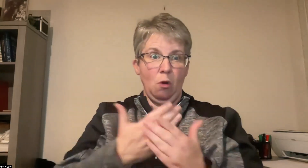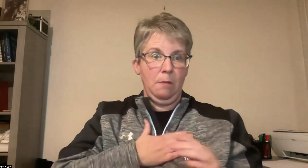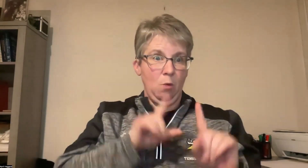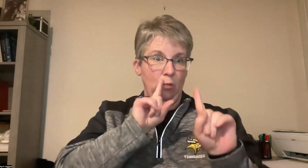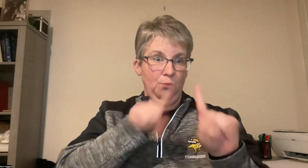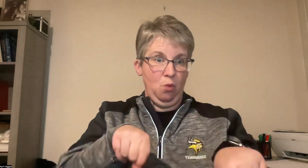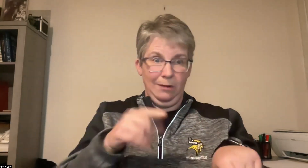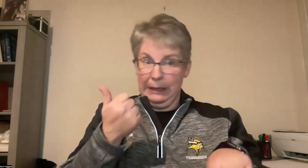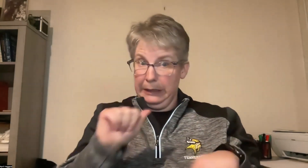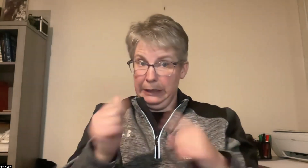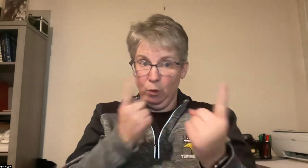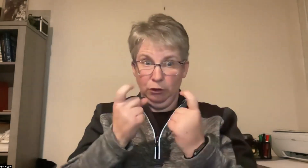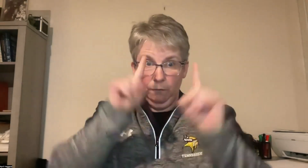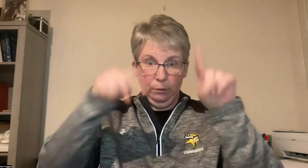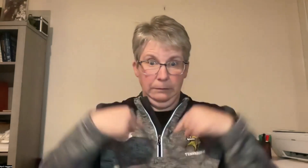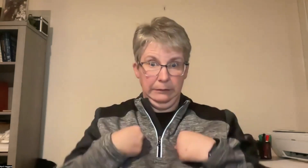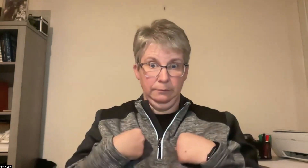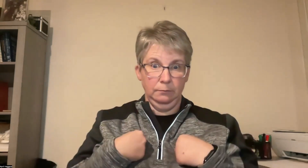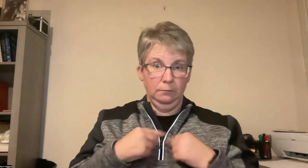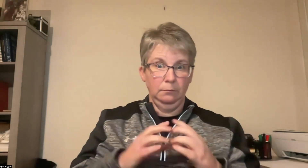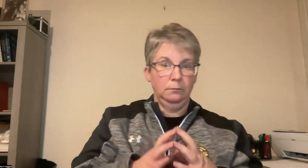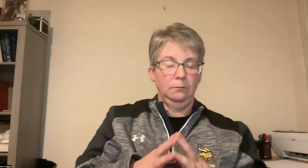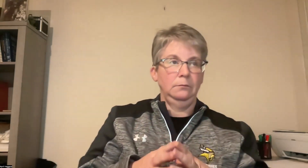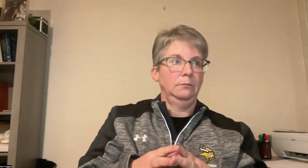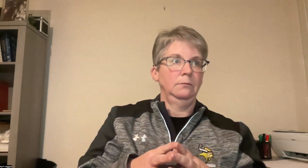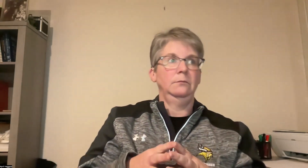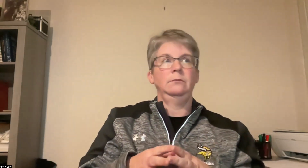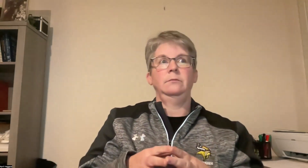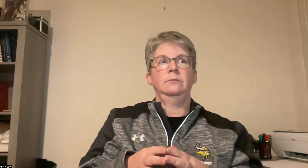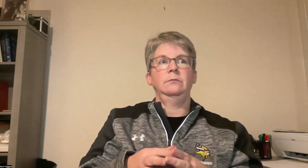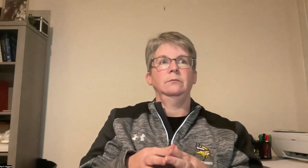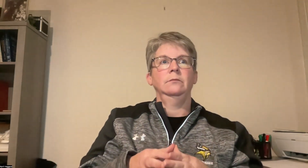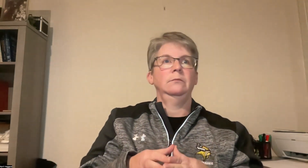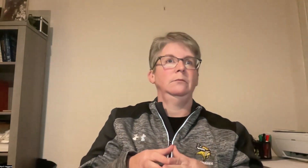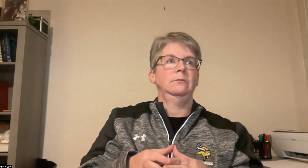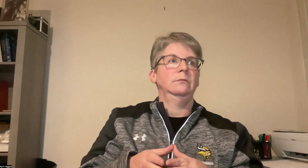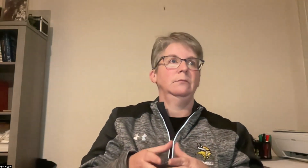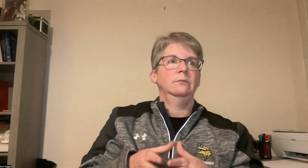There is. Okay, I think that's it for my report. Does anybody have any questions?